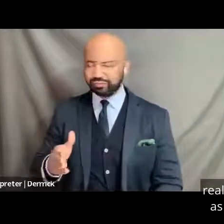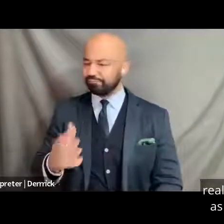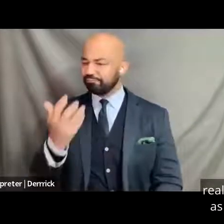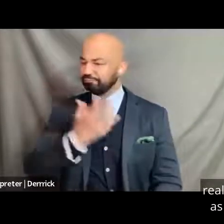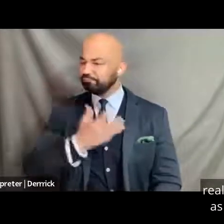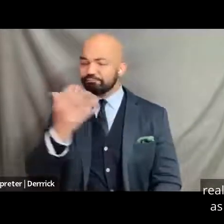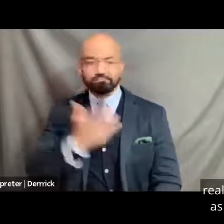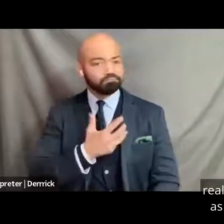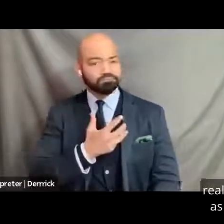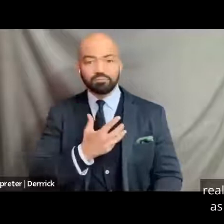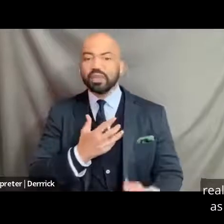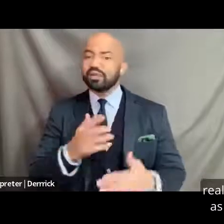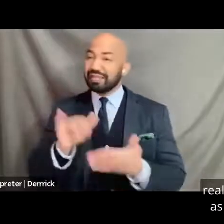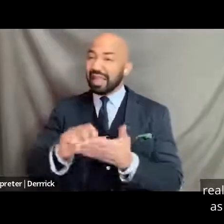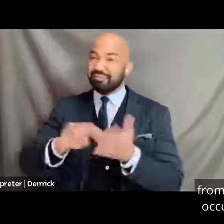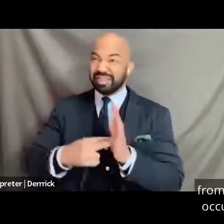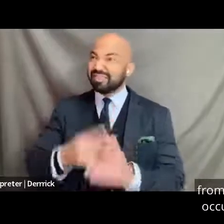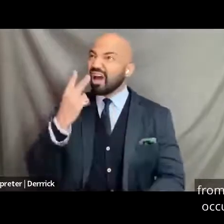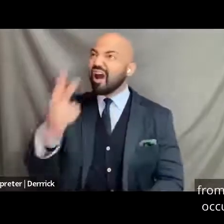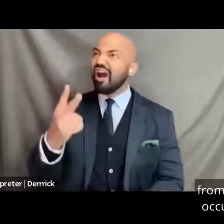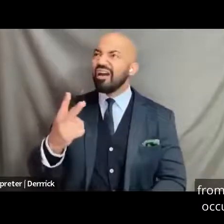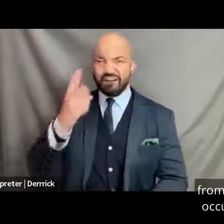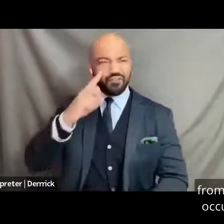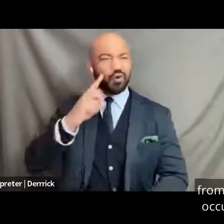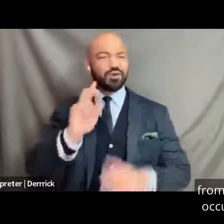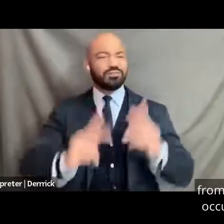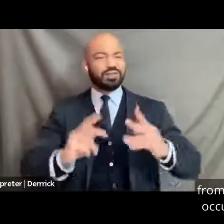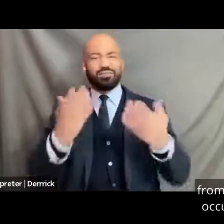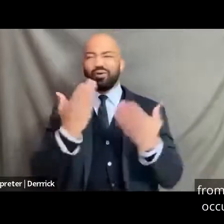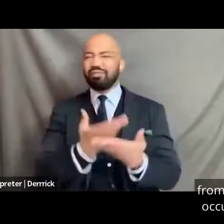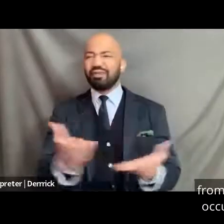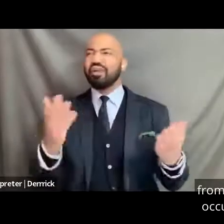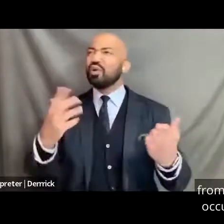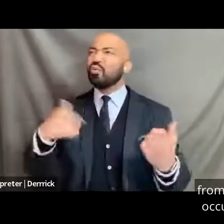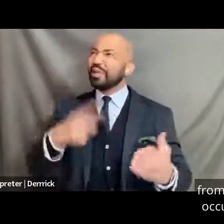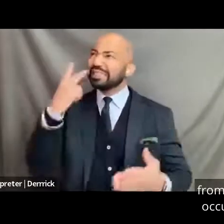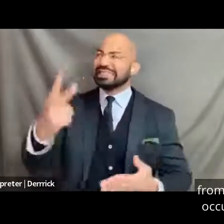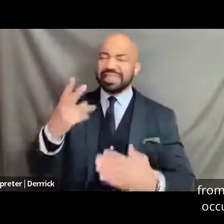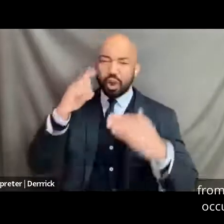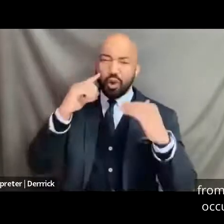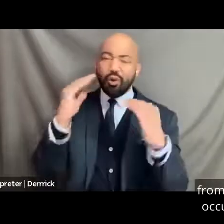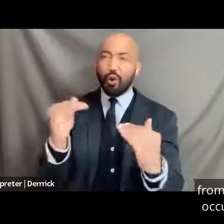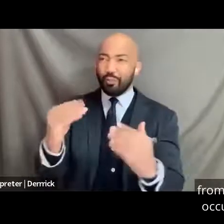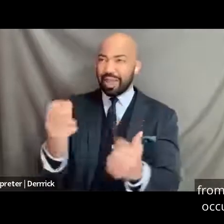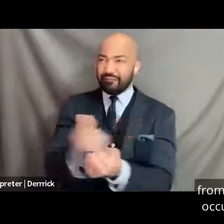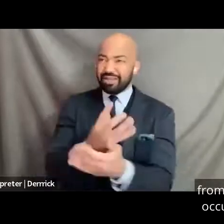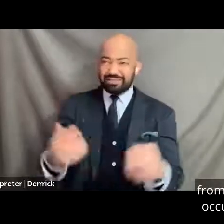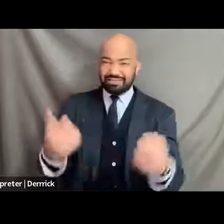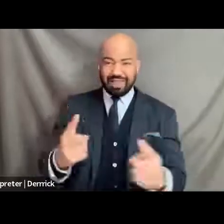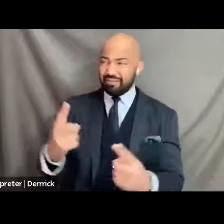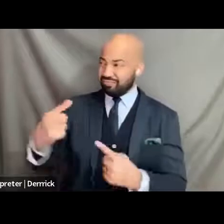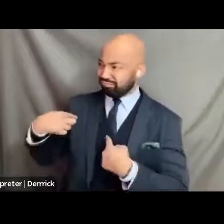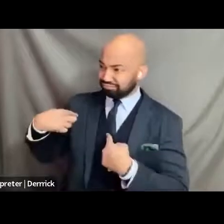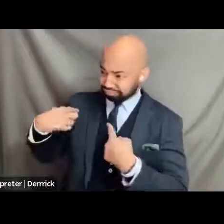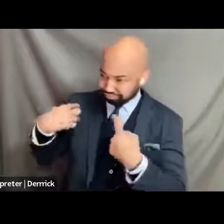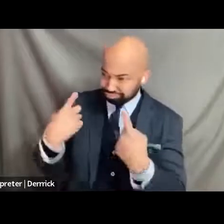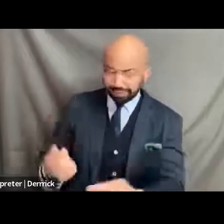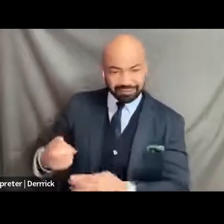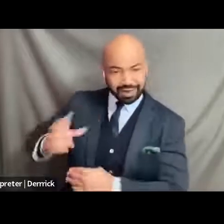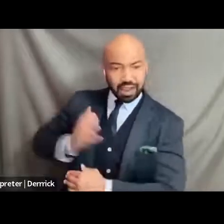and rings as a beacon of hope from from everything that has occurred in this nation